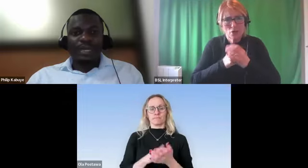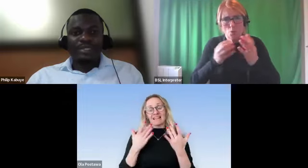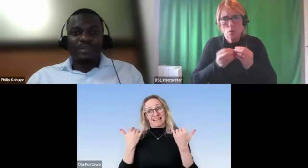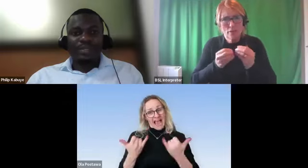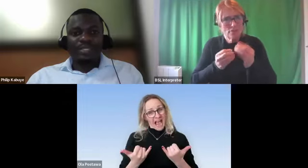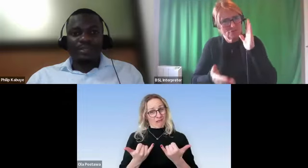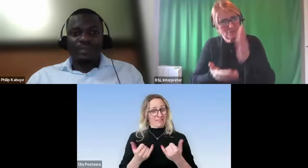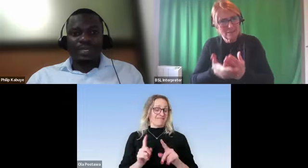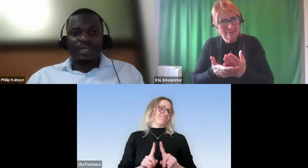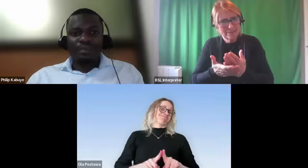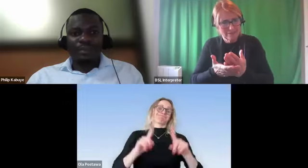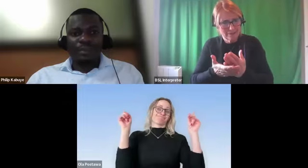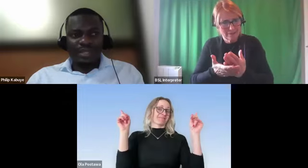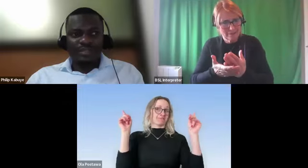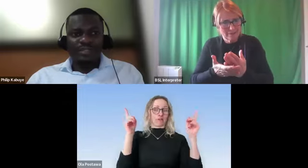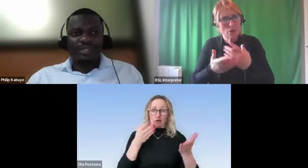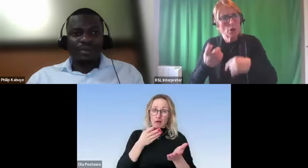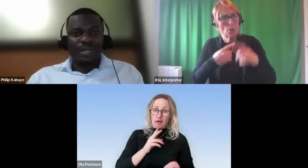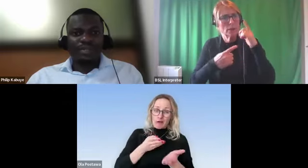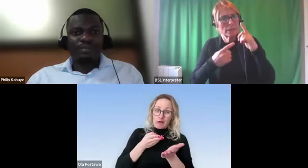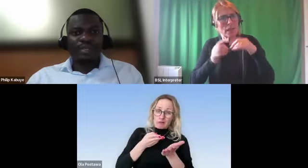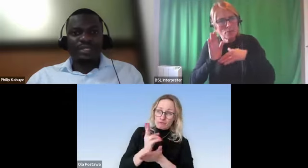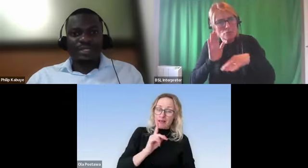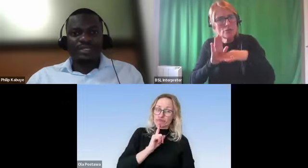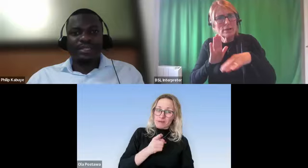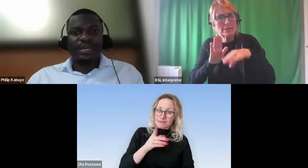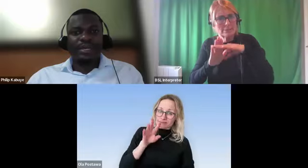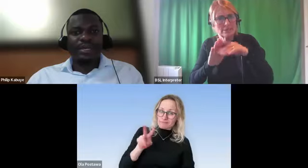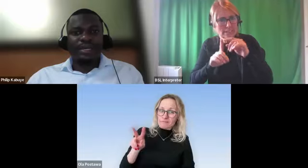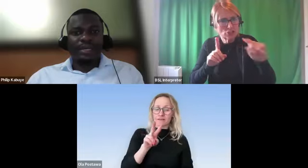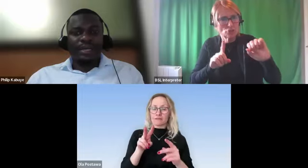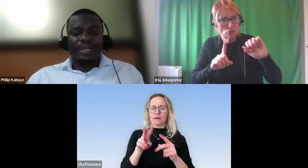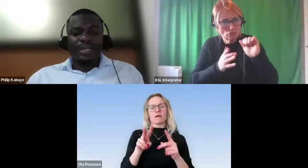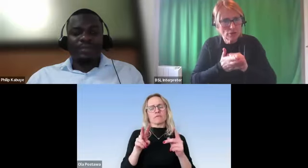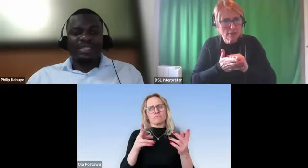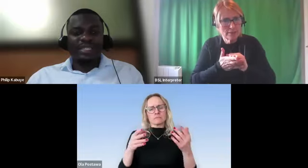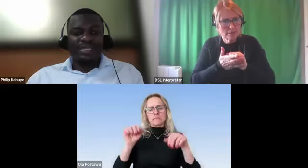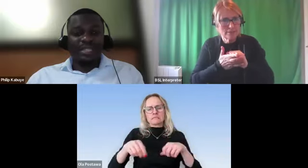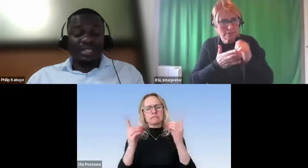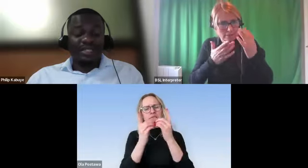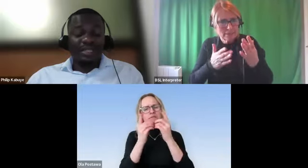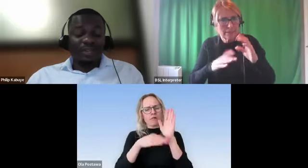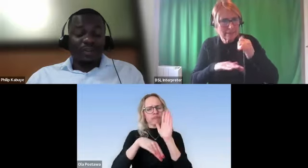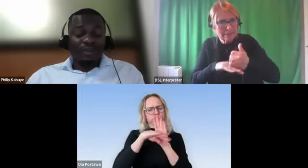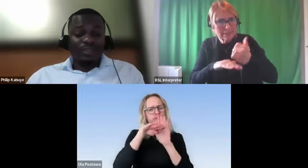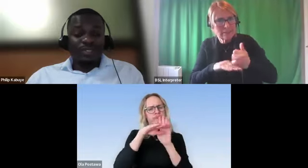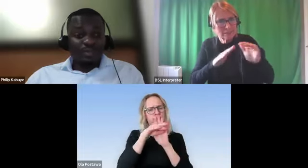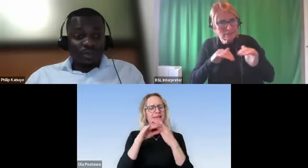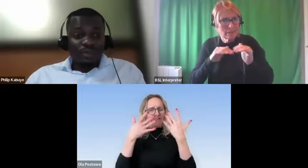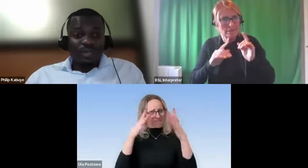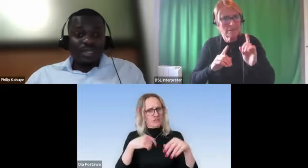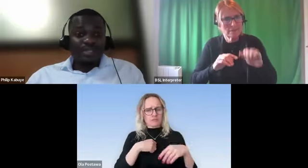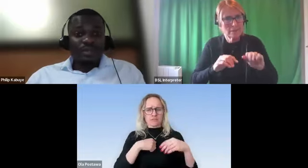While we recognize the progressive digital rights policies that have been setting standards,